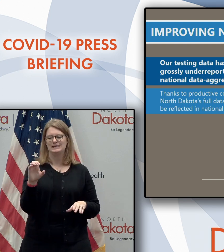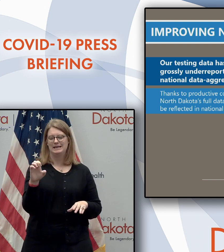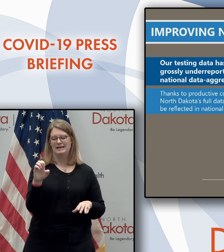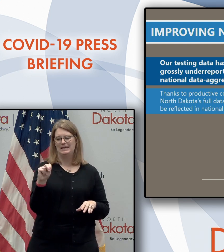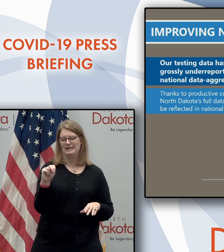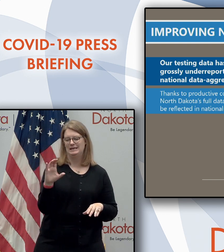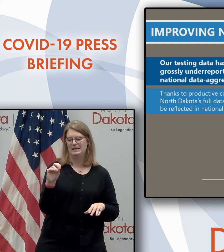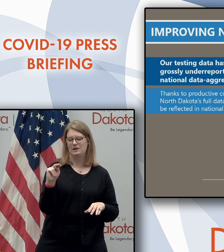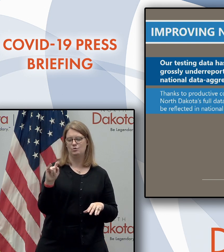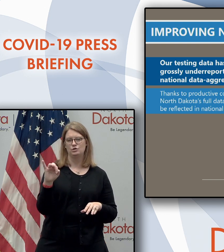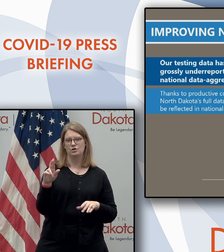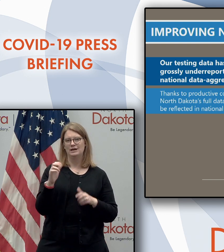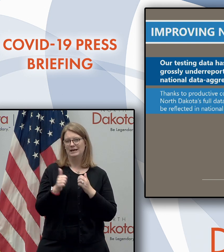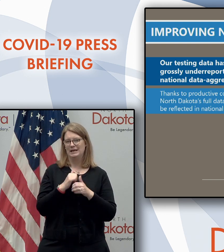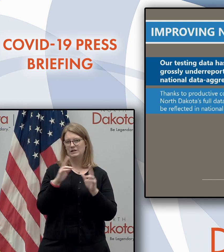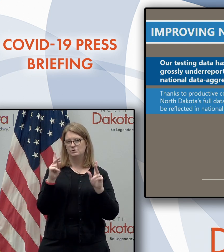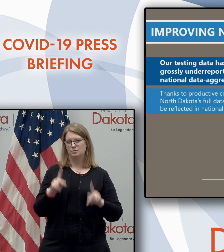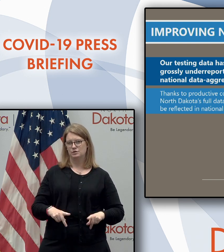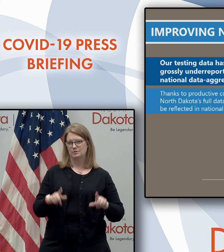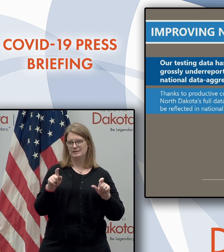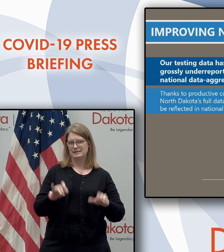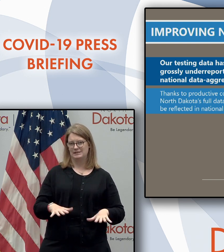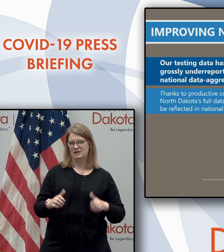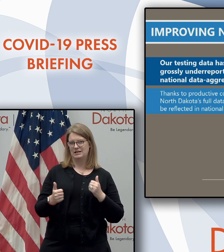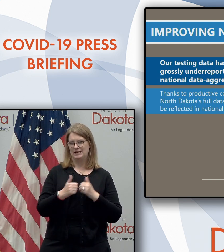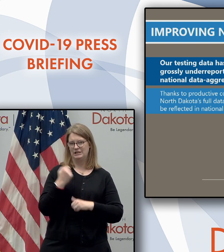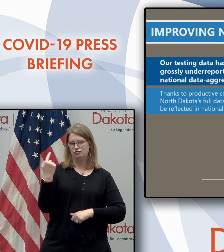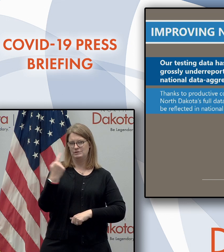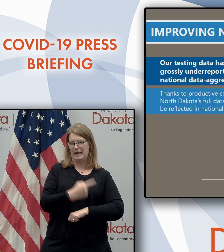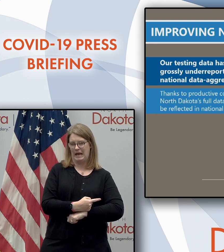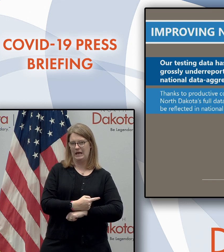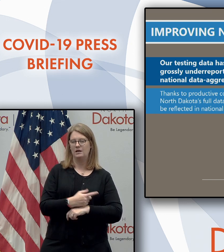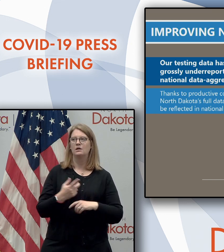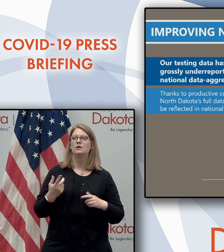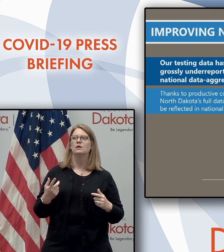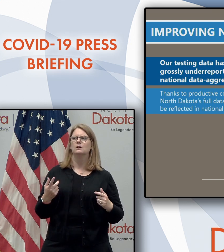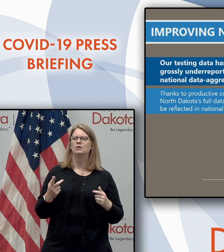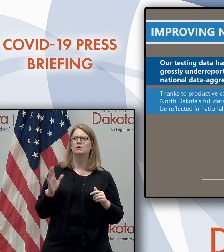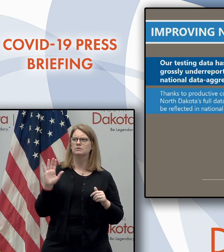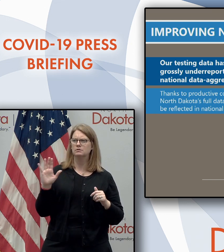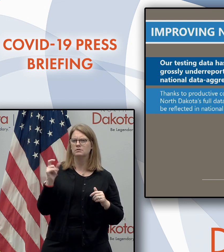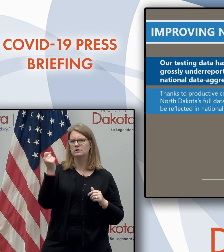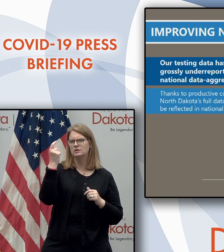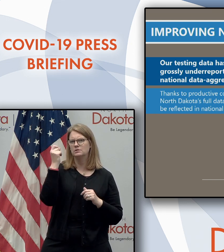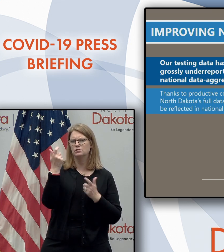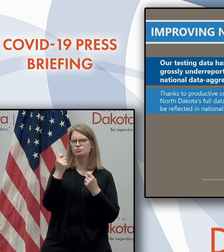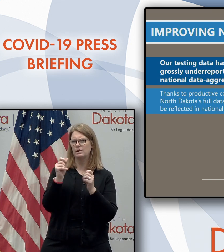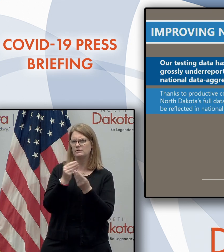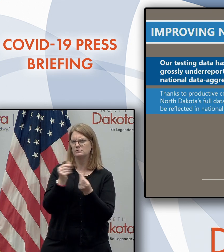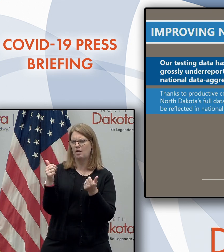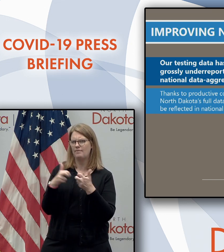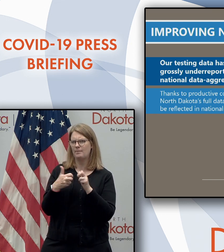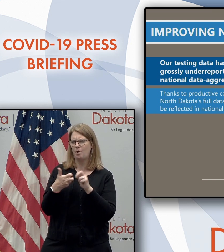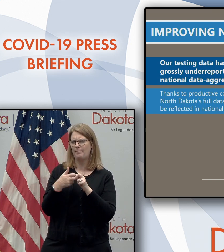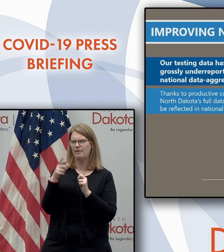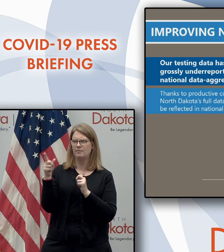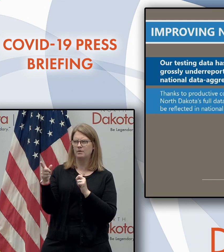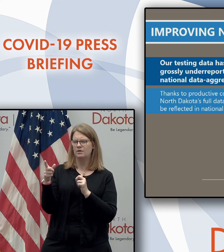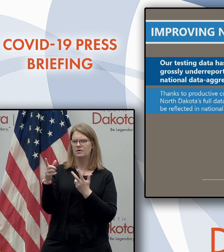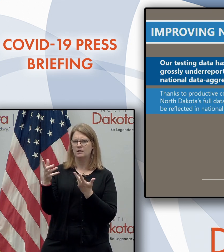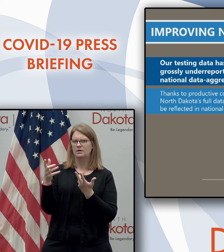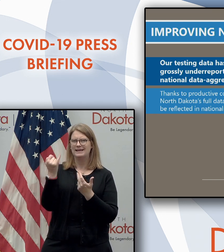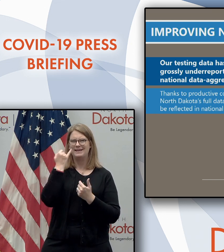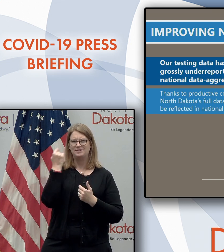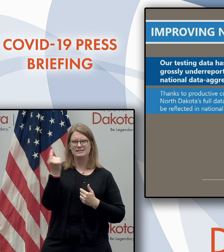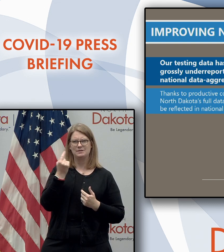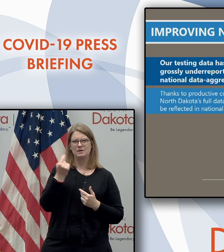each individual who was tested on each individual day. Now, we understand that they were trying to solve a problem when they came up with this, because if